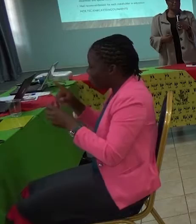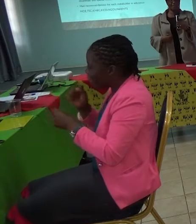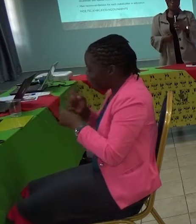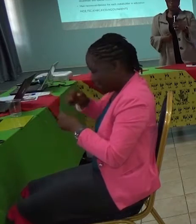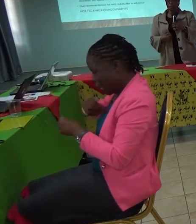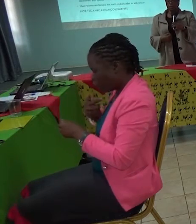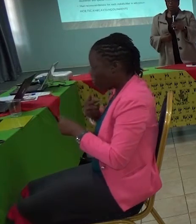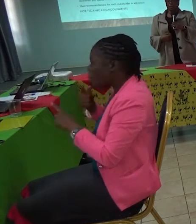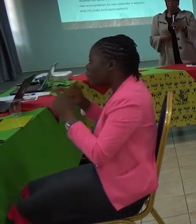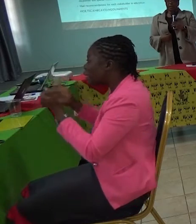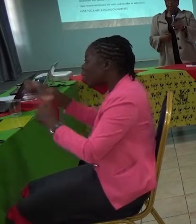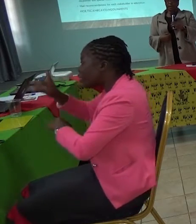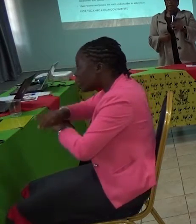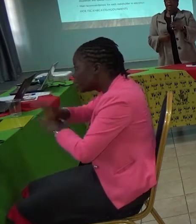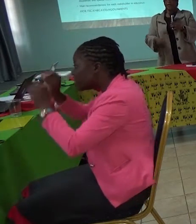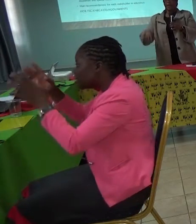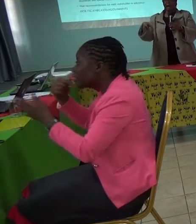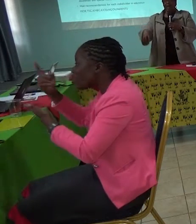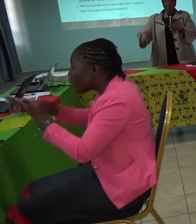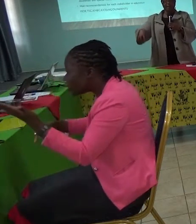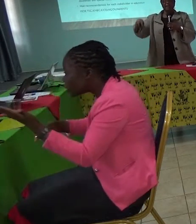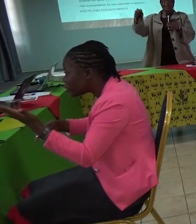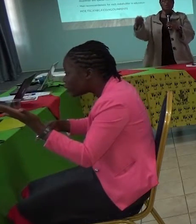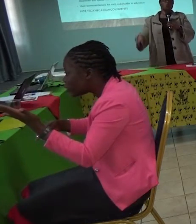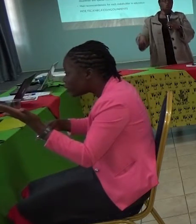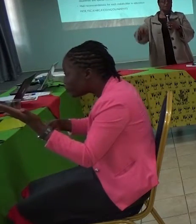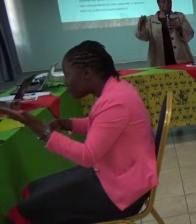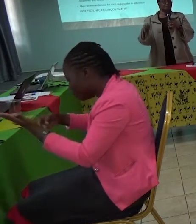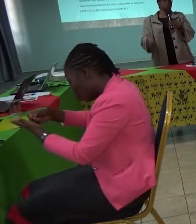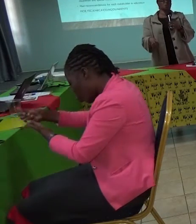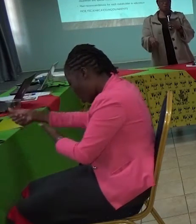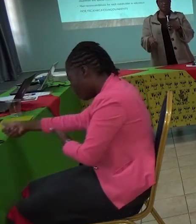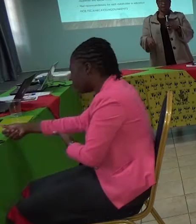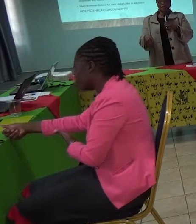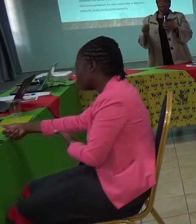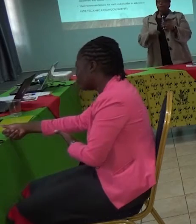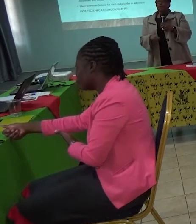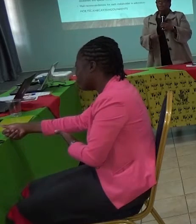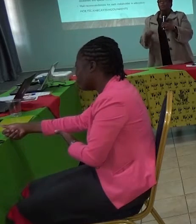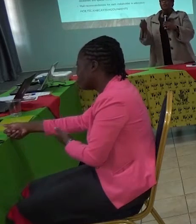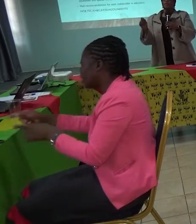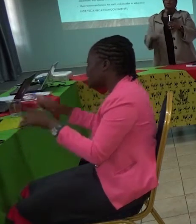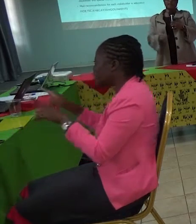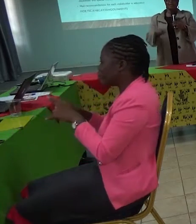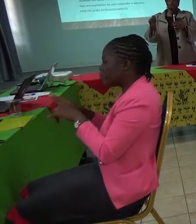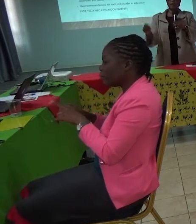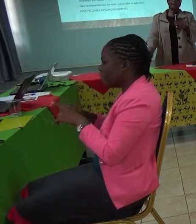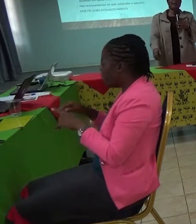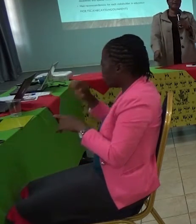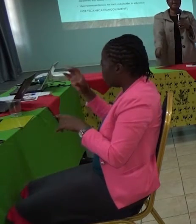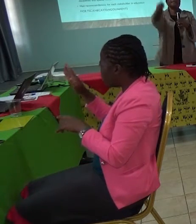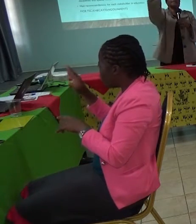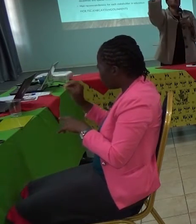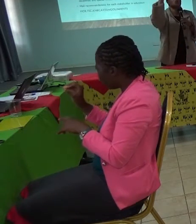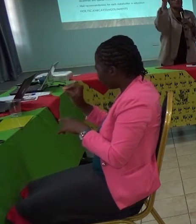school. Isn't that so? Even us as NGOs and CBOs, sometimes we just look for resources that we can